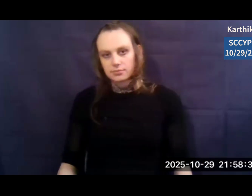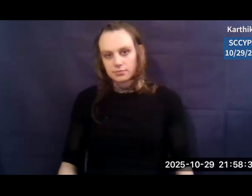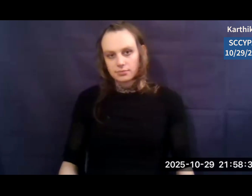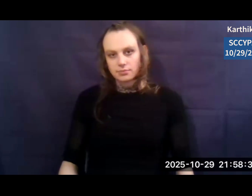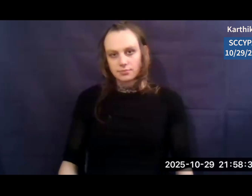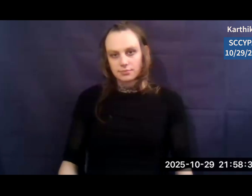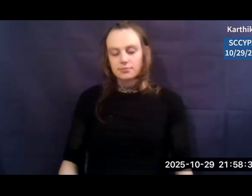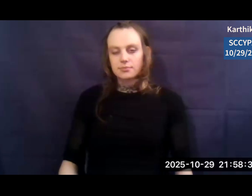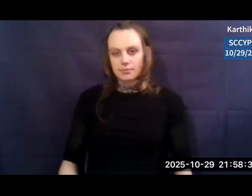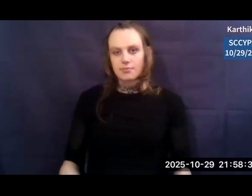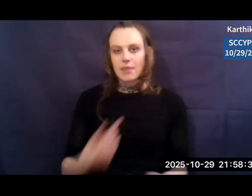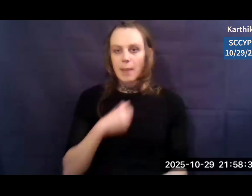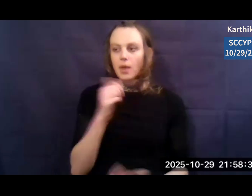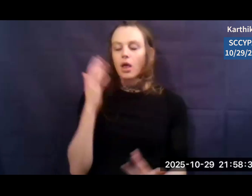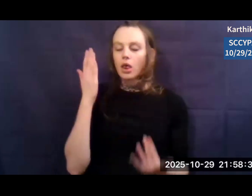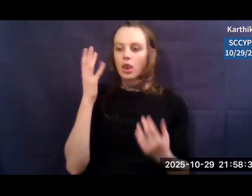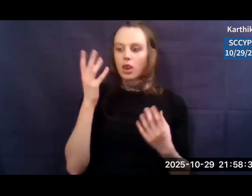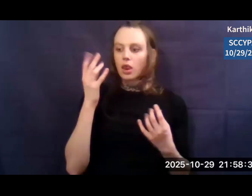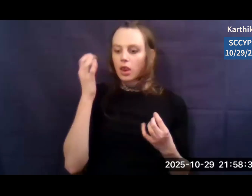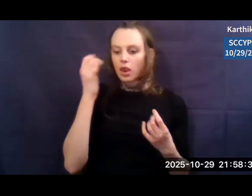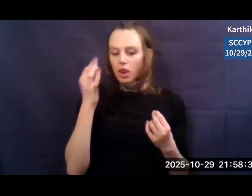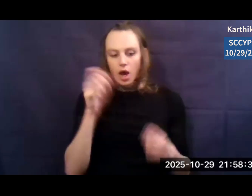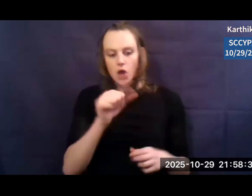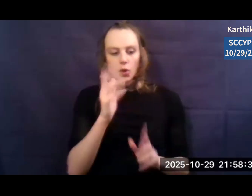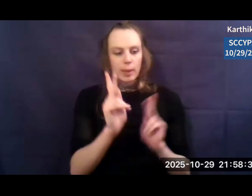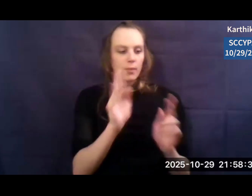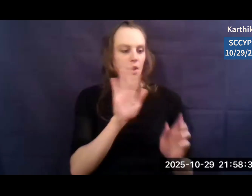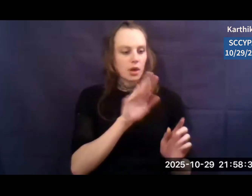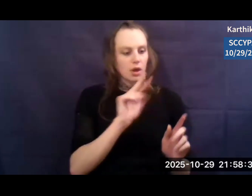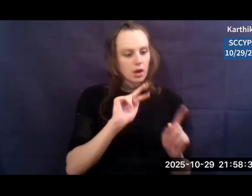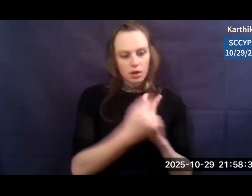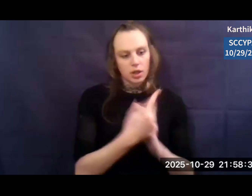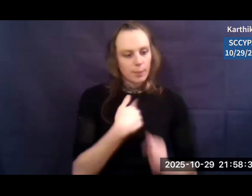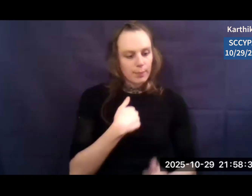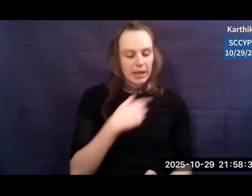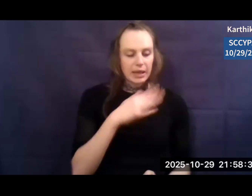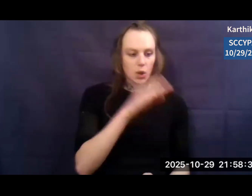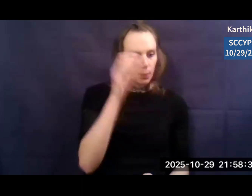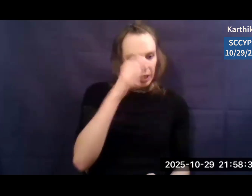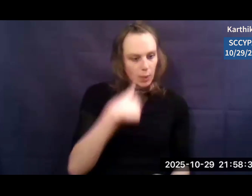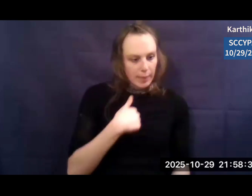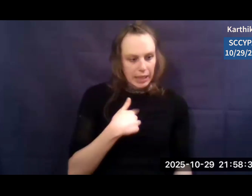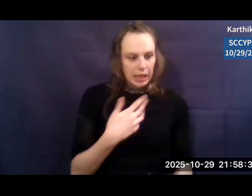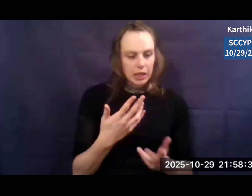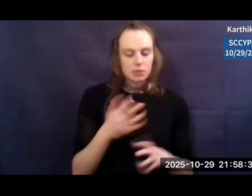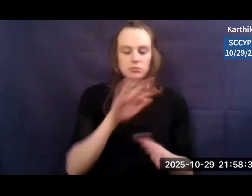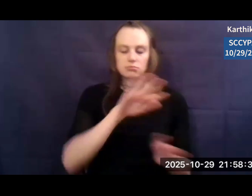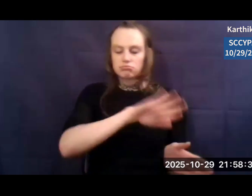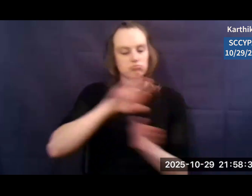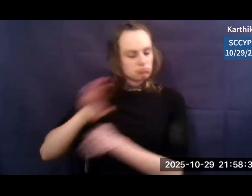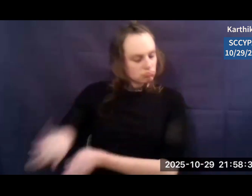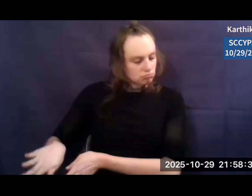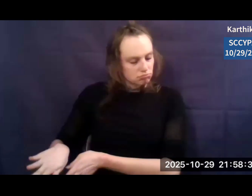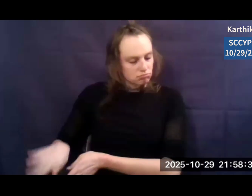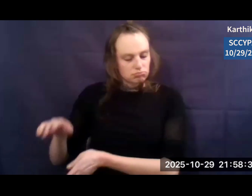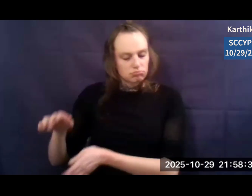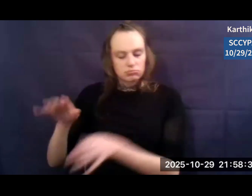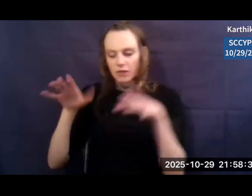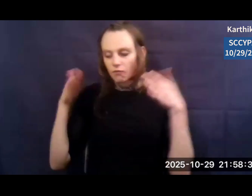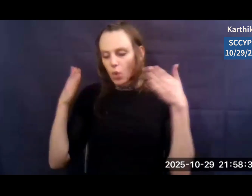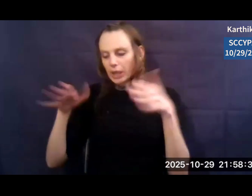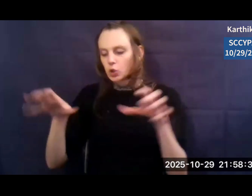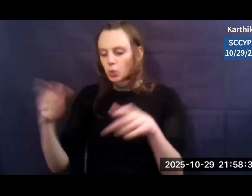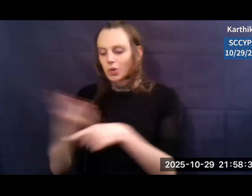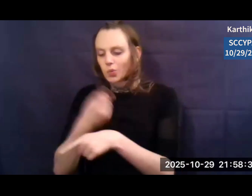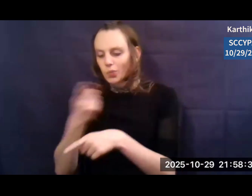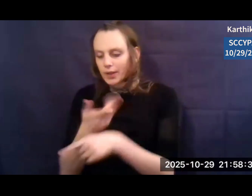like perceptions of me were and my reputation. I could focus on doing the right thing. And then, like lo and behold, like my reputation takes